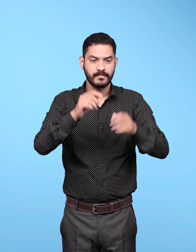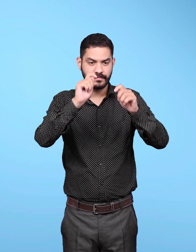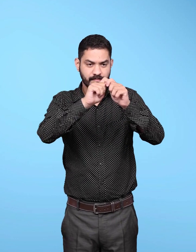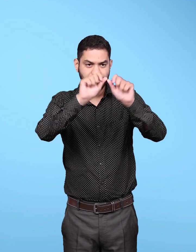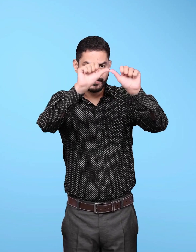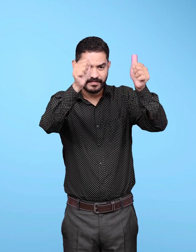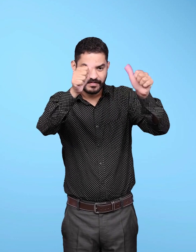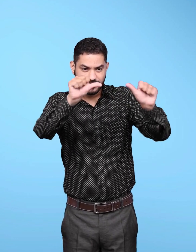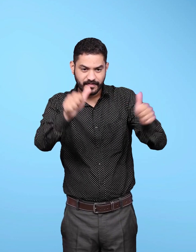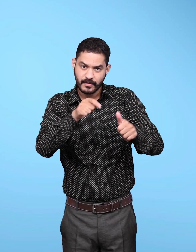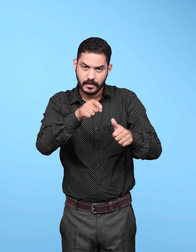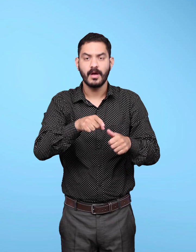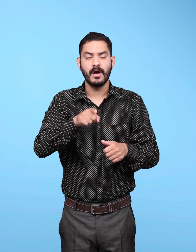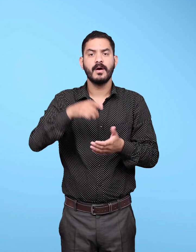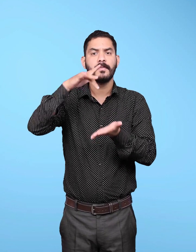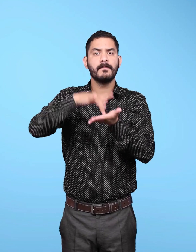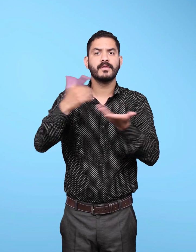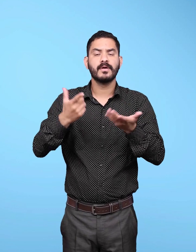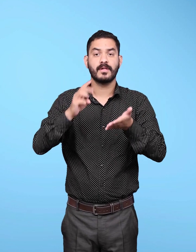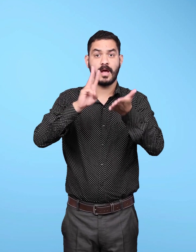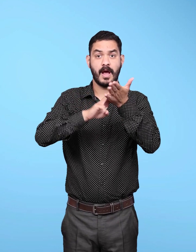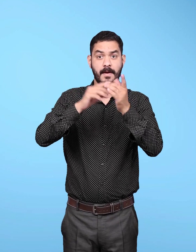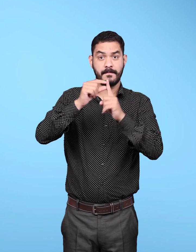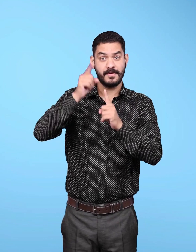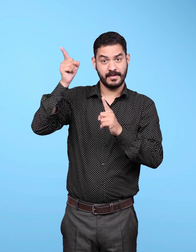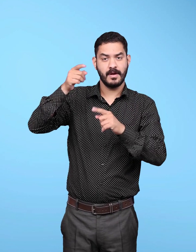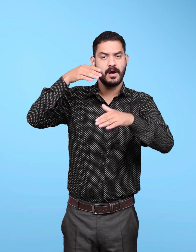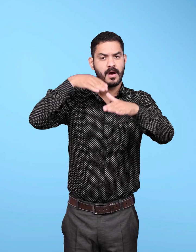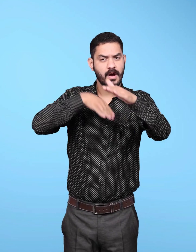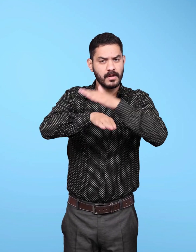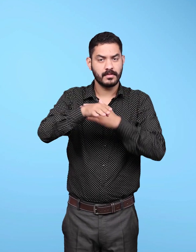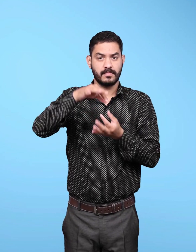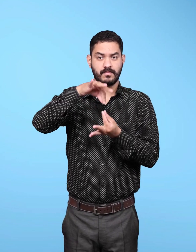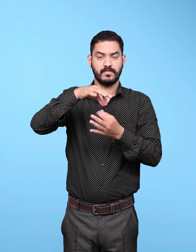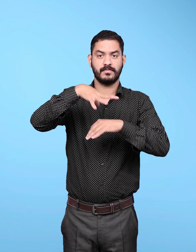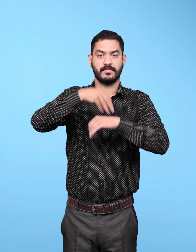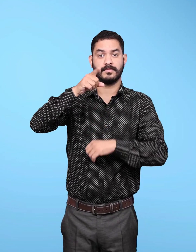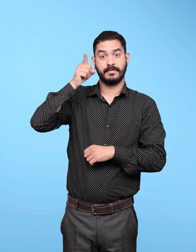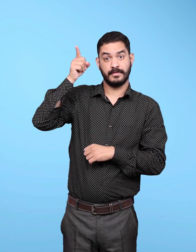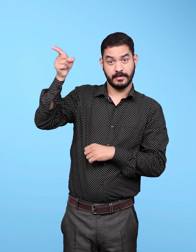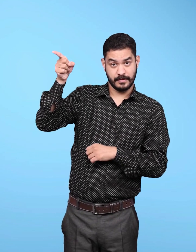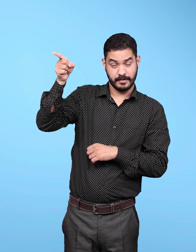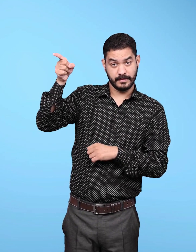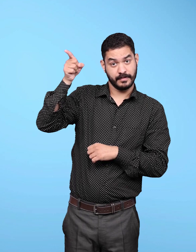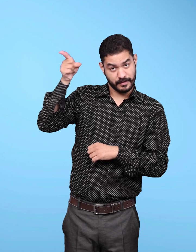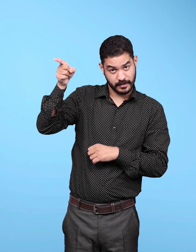This is a sculpture from Sanchi, a site with stupas in Madhya Pradesh, showing the scene in a